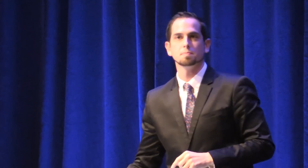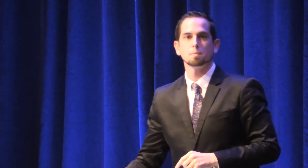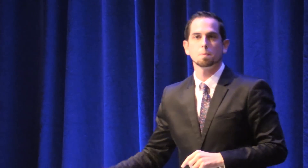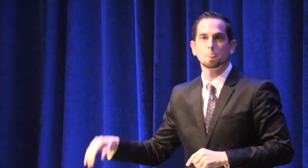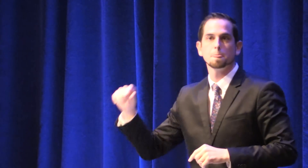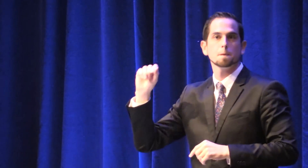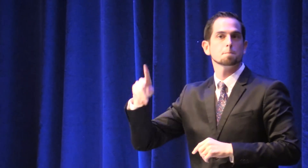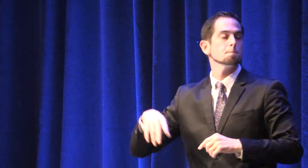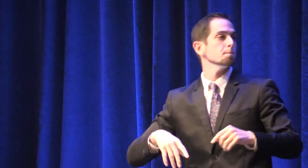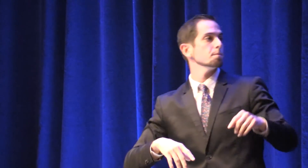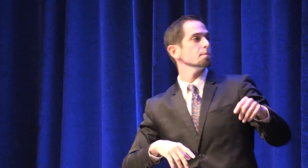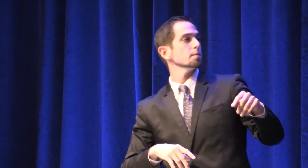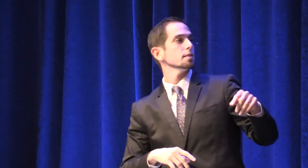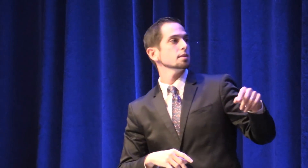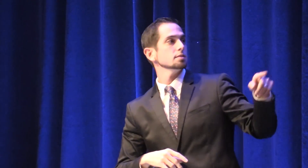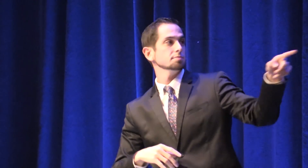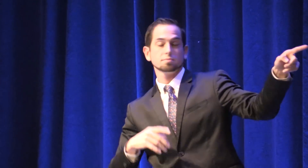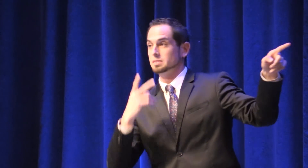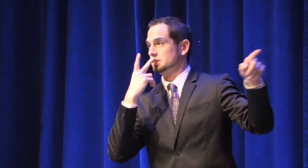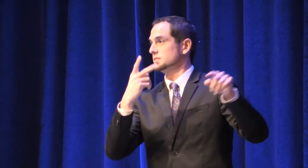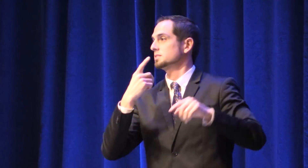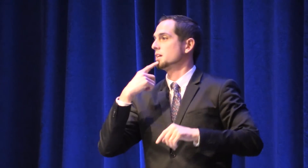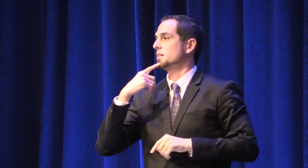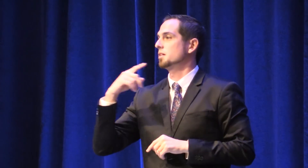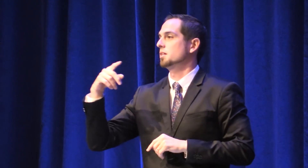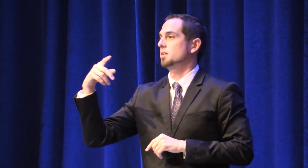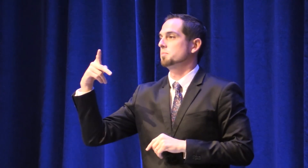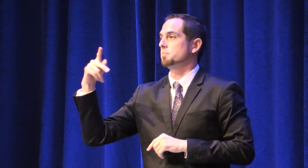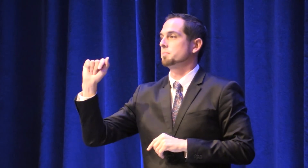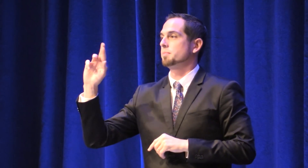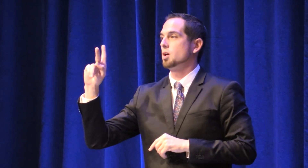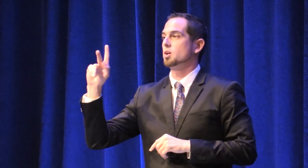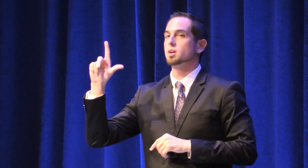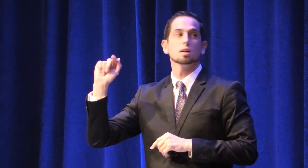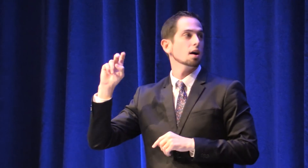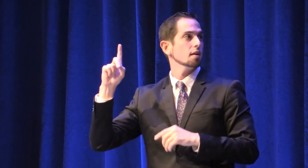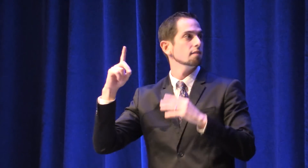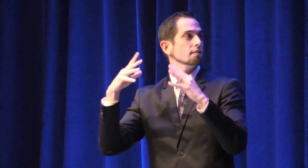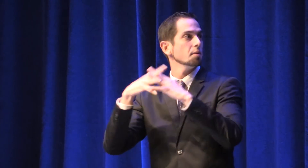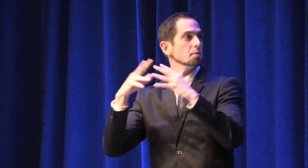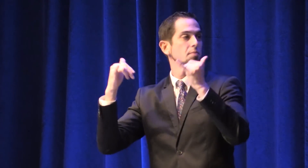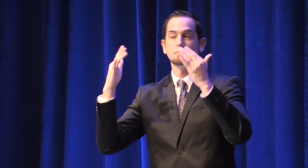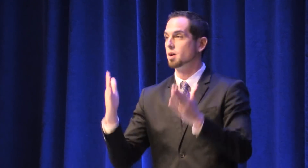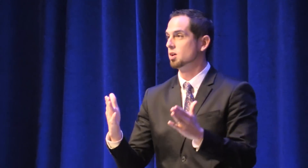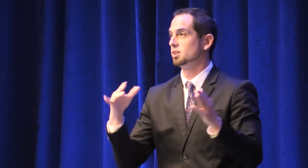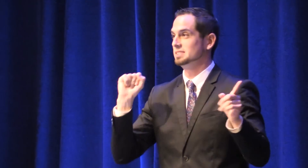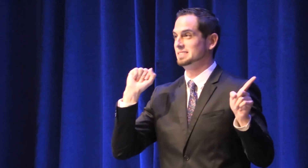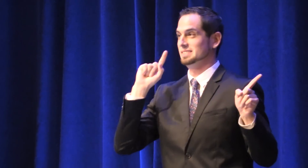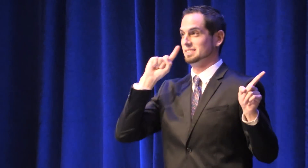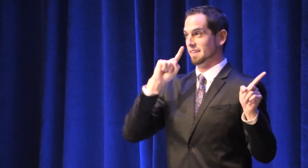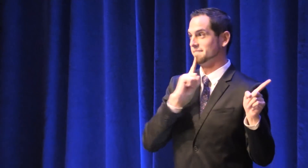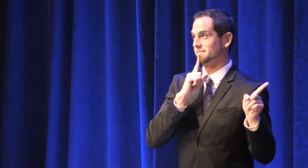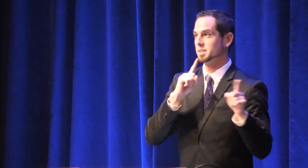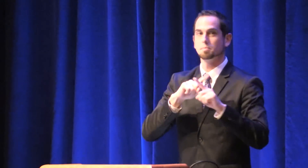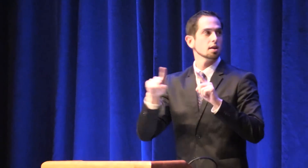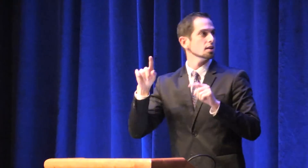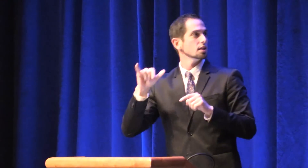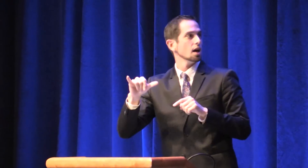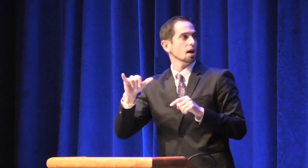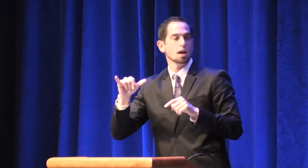camera move to show my PowerPoint so our live stream gets that. So the headline reads,